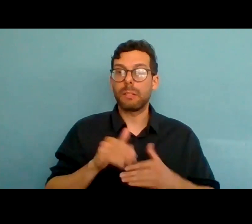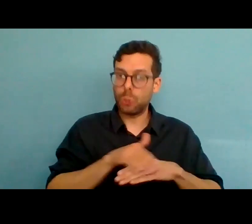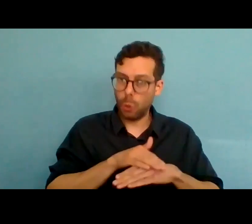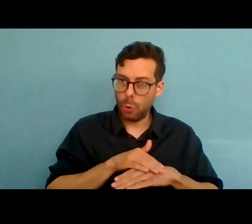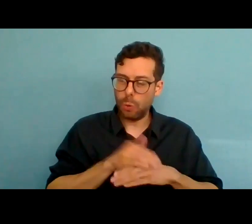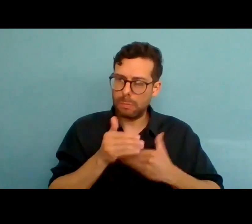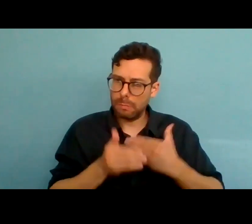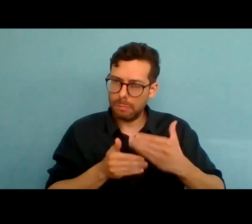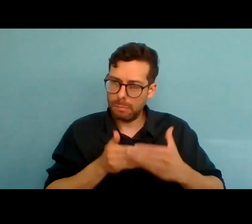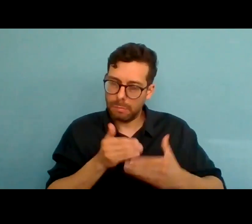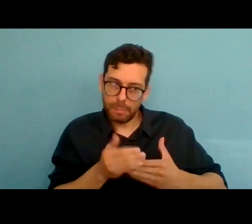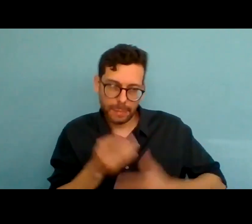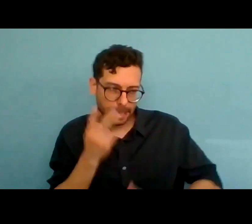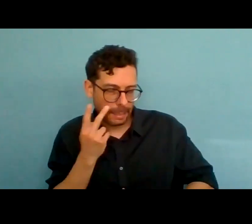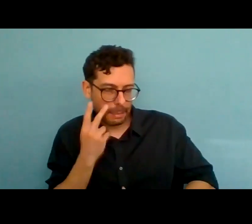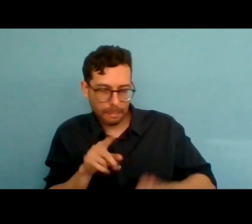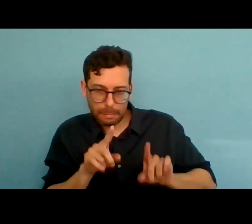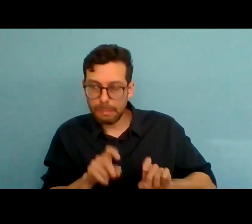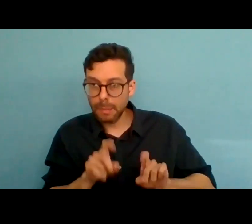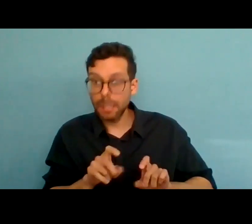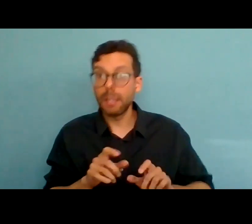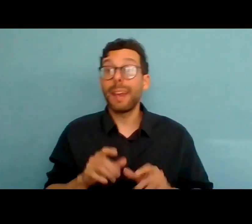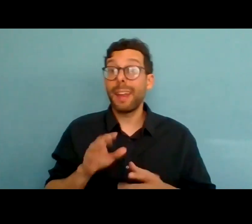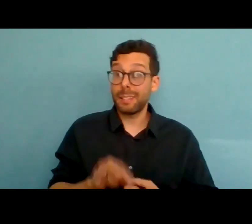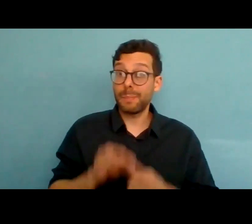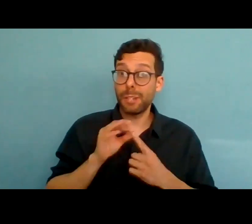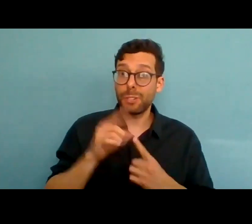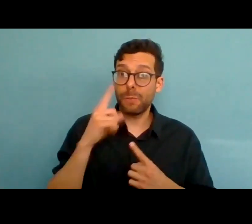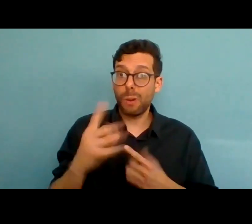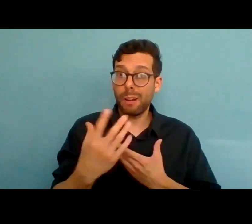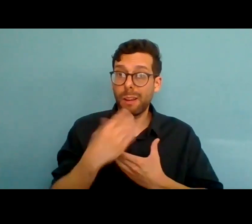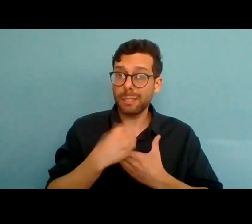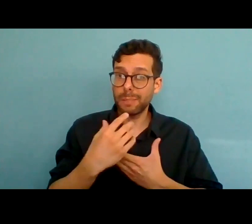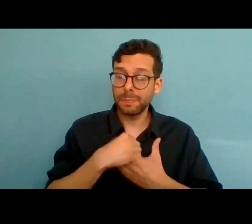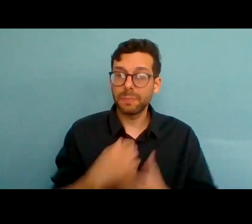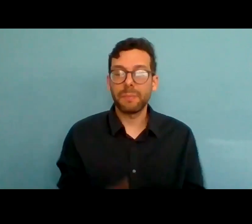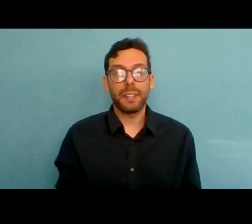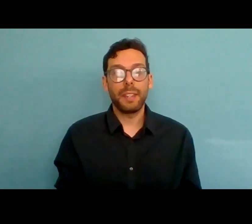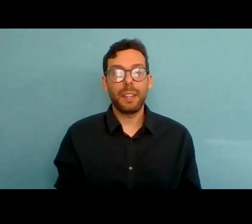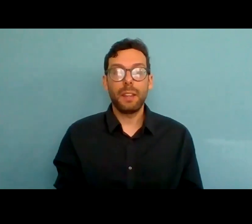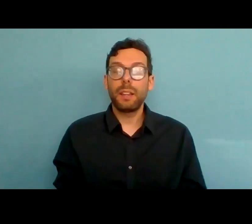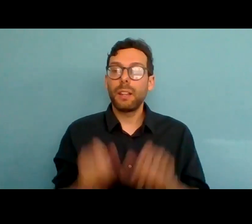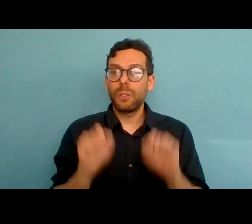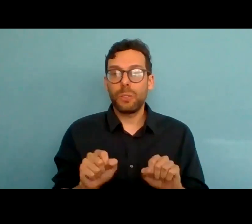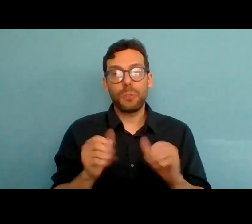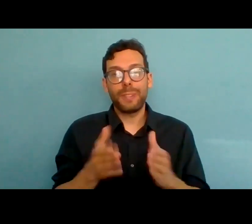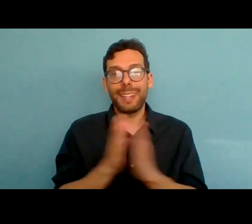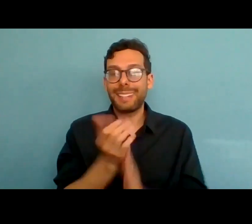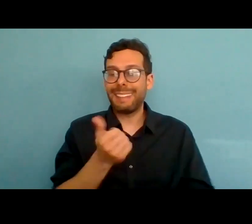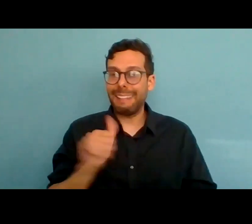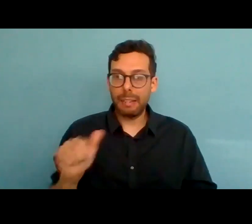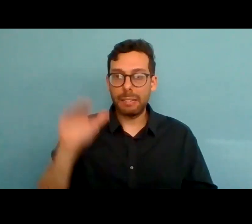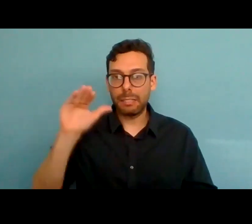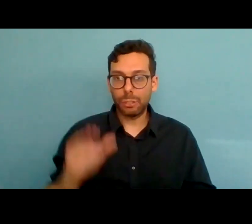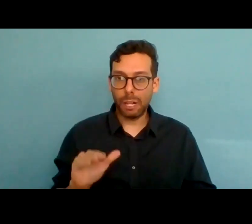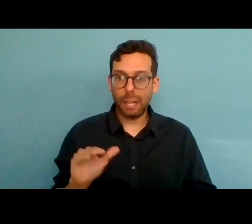especially in autism. For whatever reason, you could ask probably any child and adolescent psychiatrist or